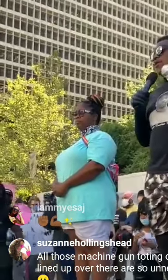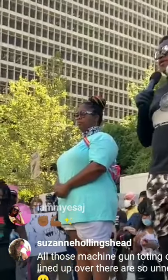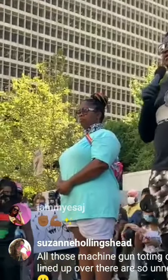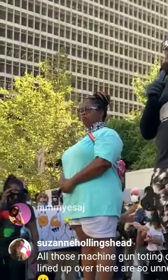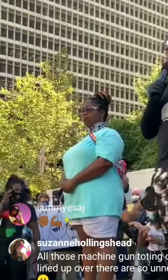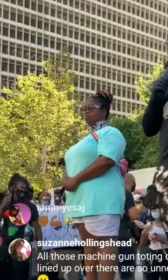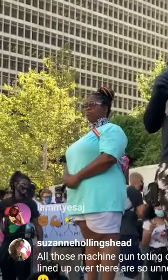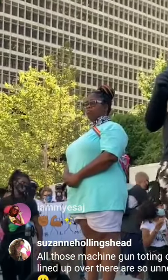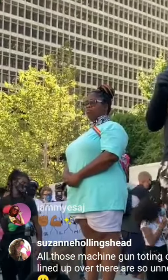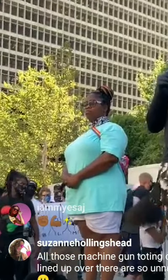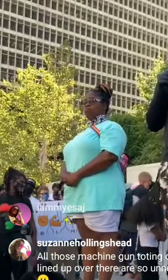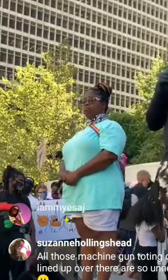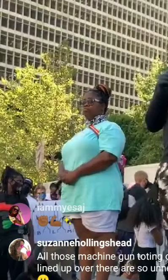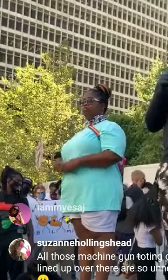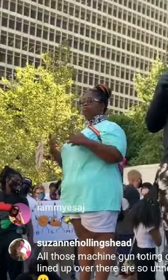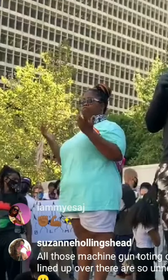So,